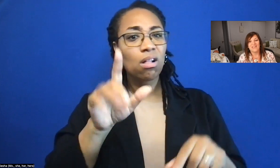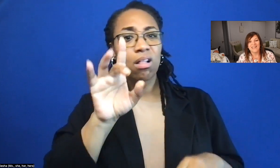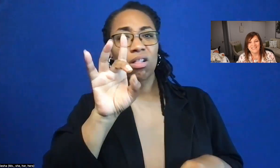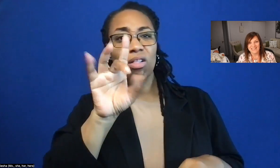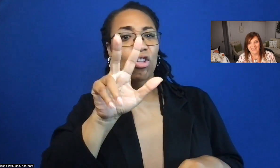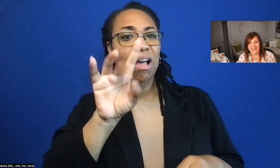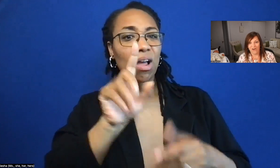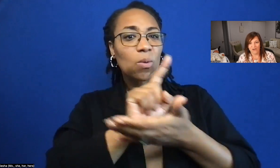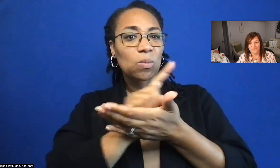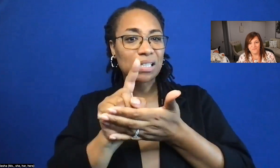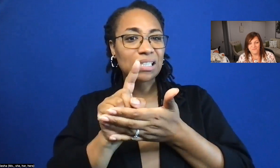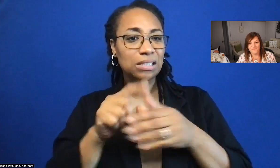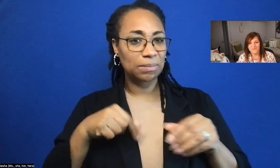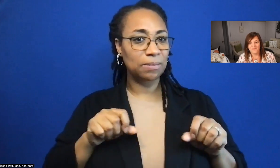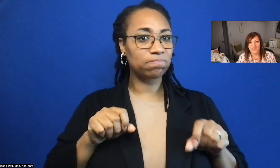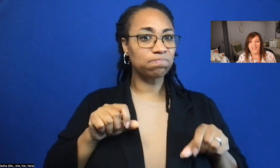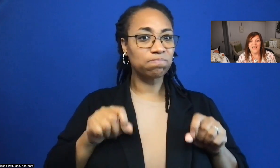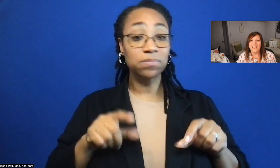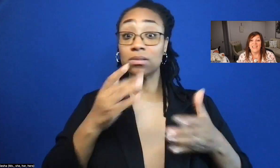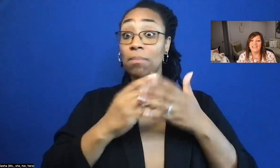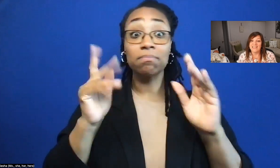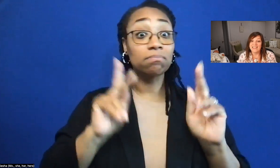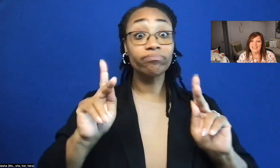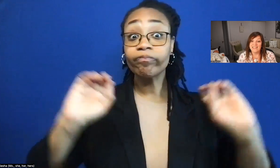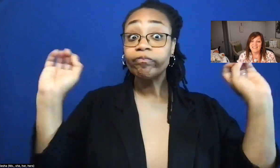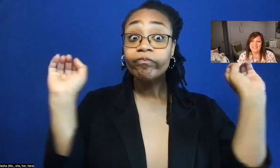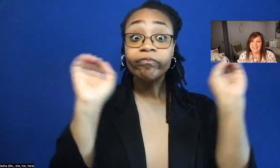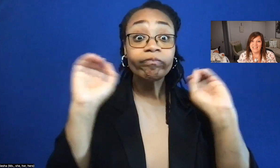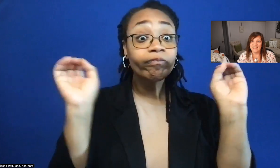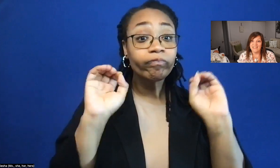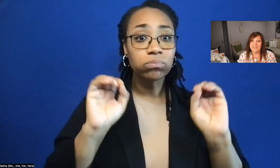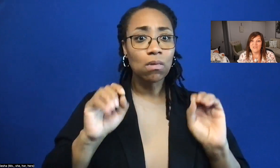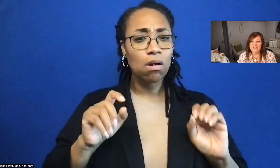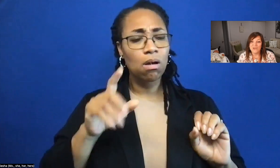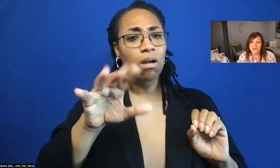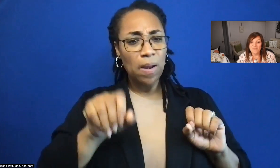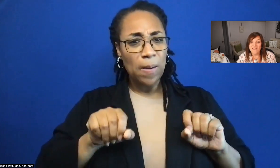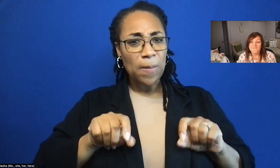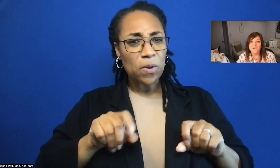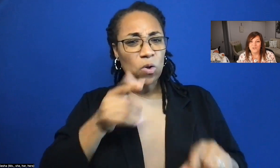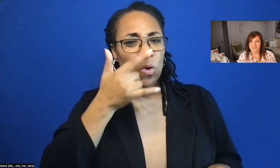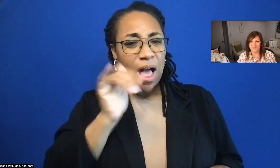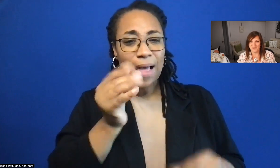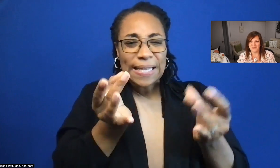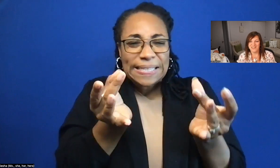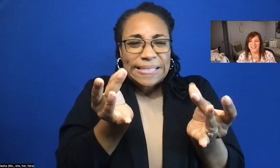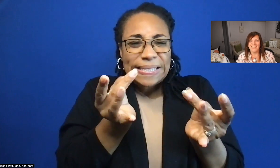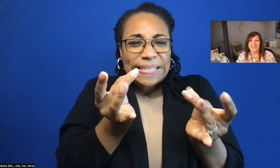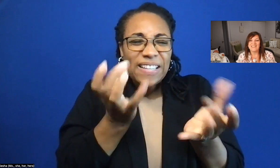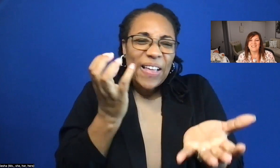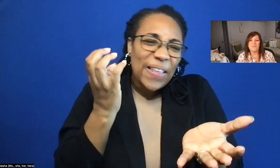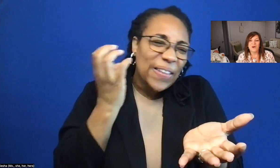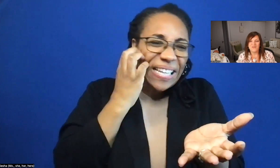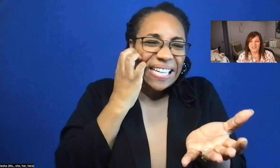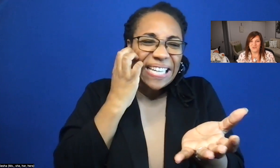normal not to see it at all. It is a thick, sticky, syrupy first milk that